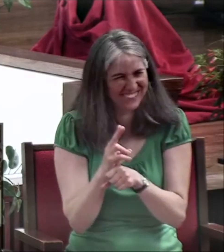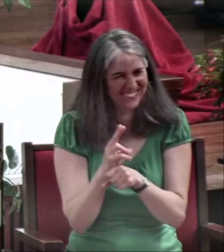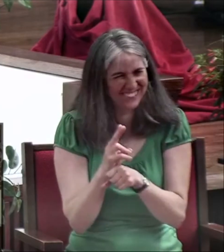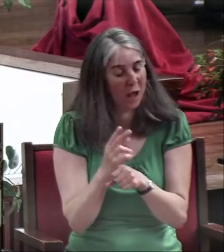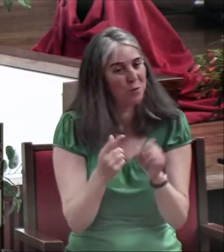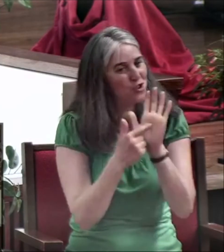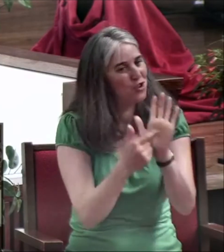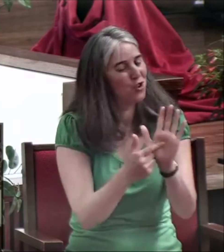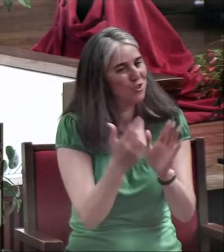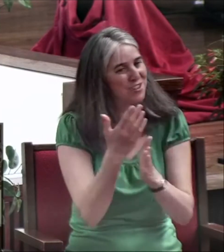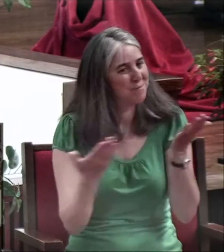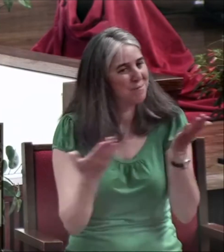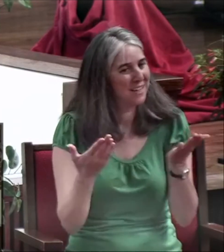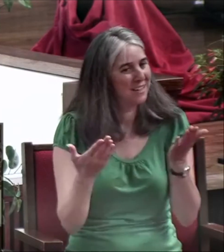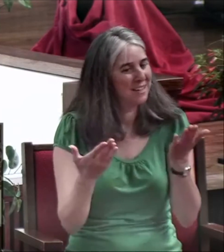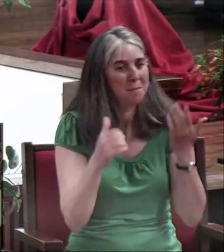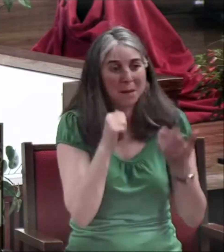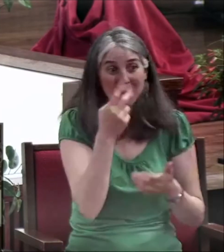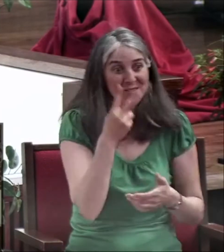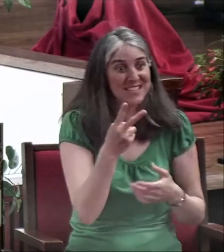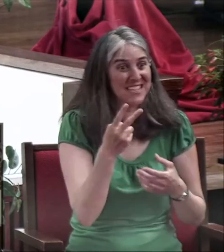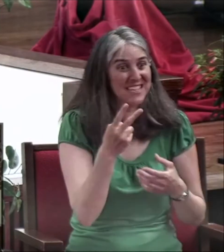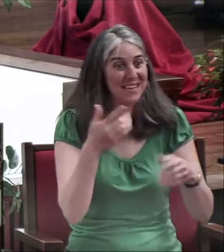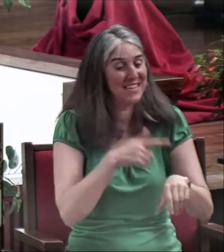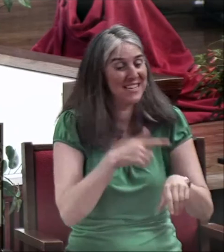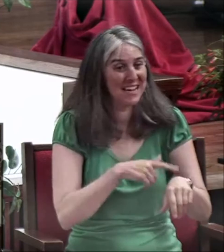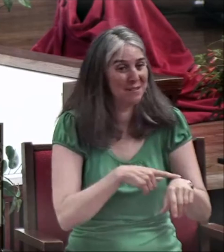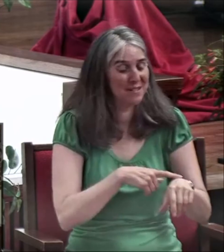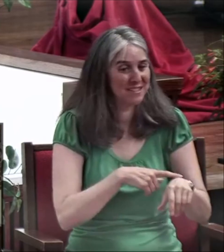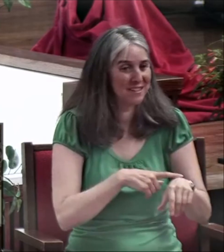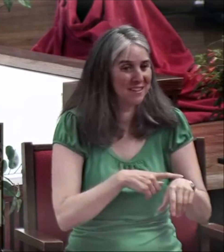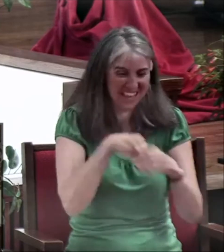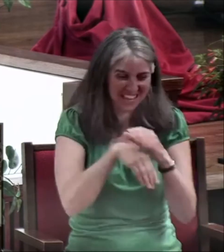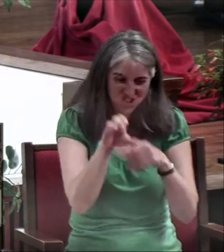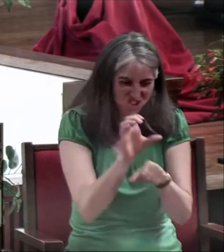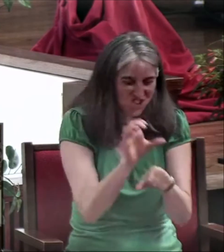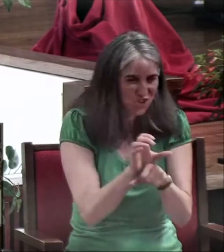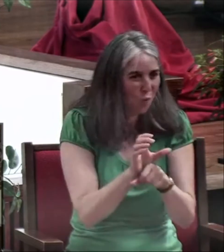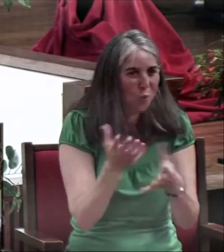show you something that you probably don't see too often, if ever, in a church.